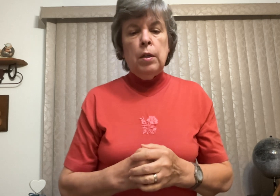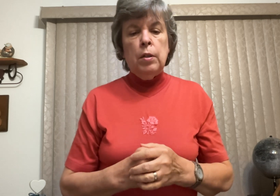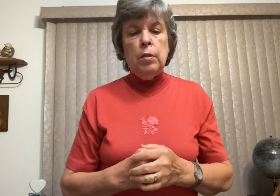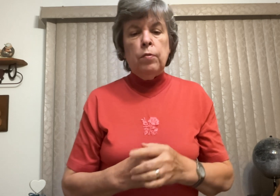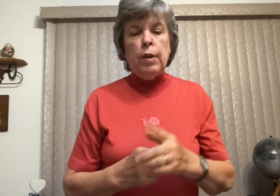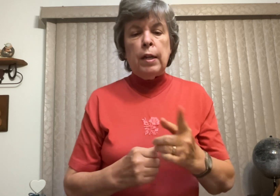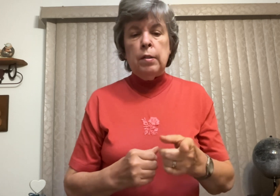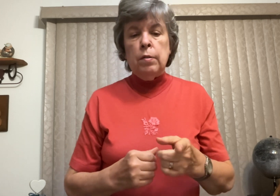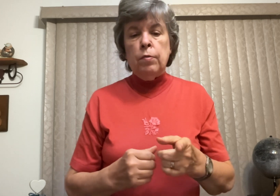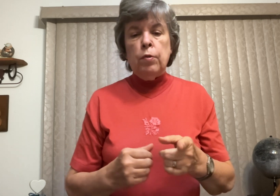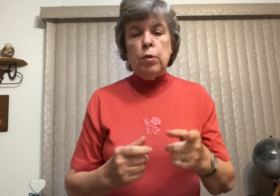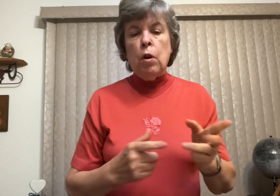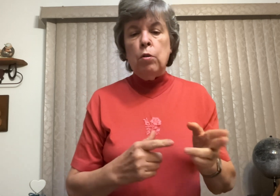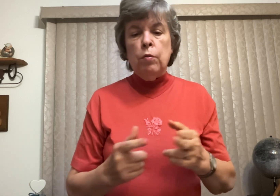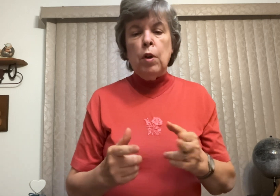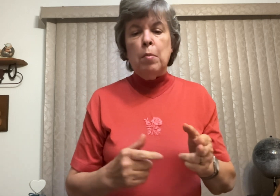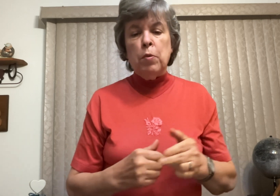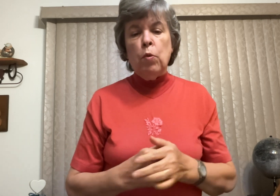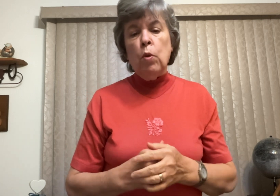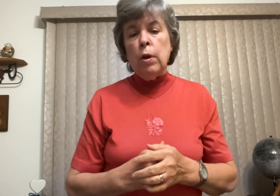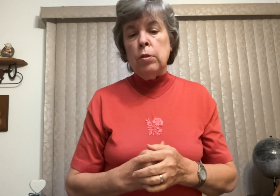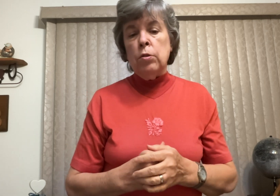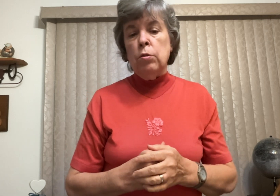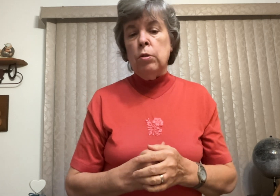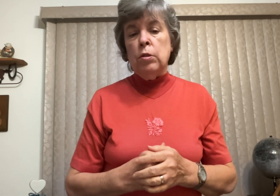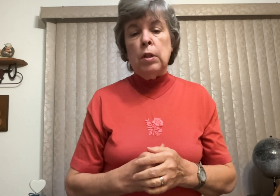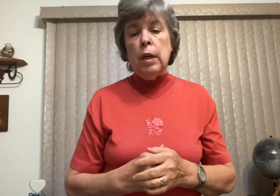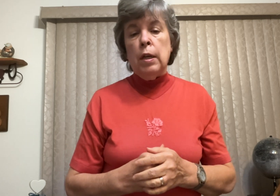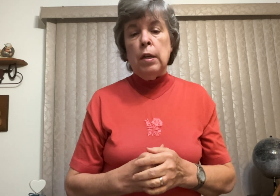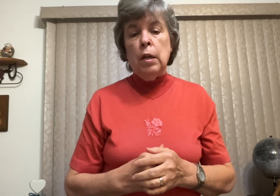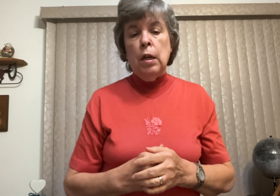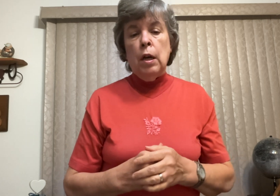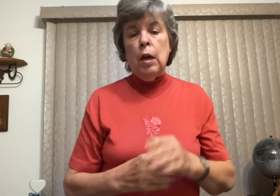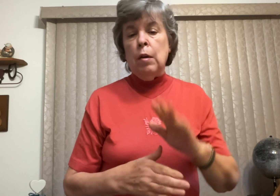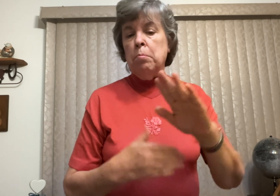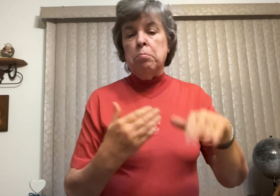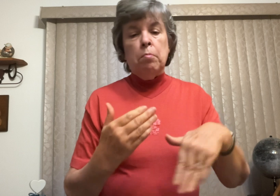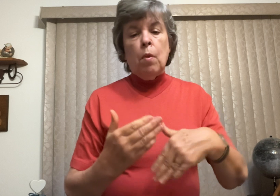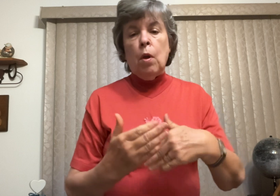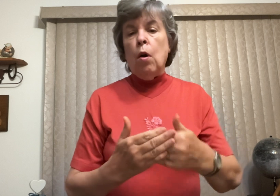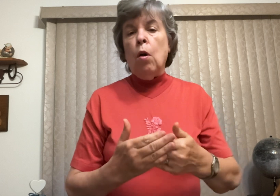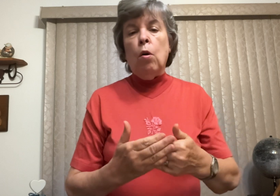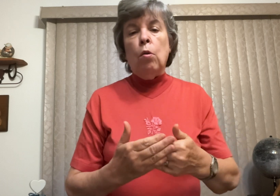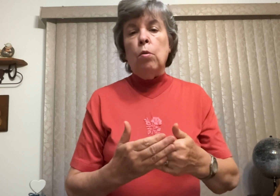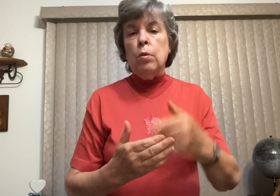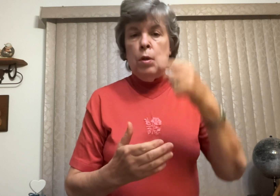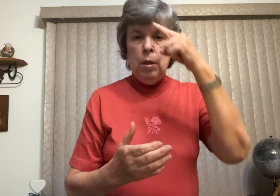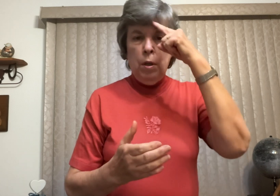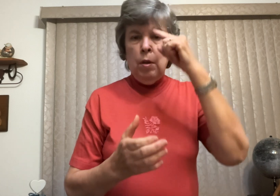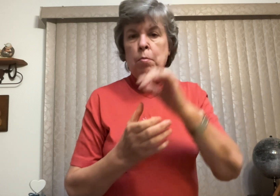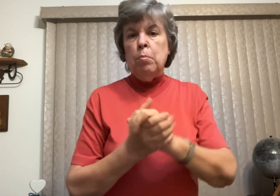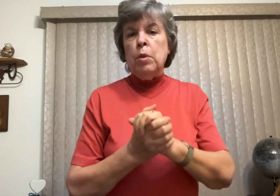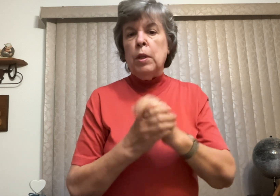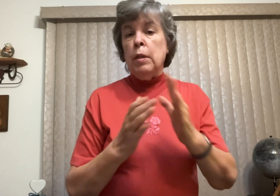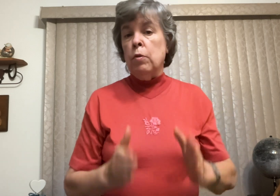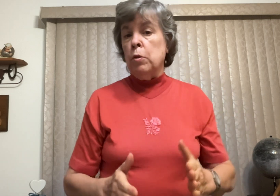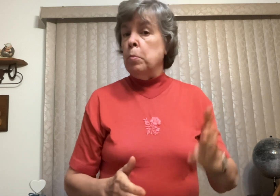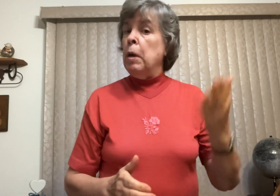in fact, for all who've gone before us, you could say all believers